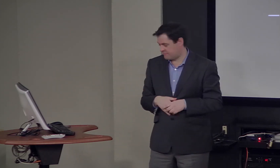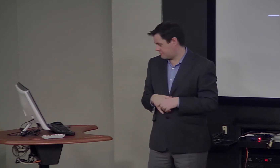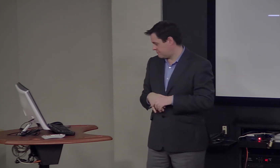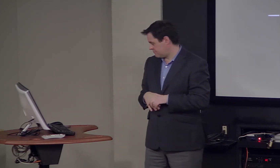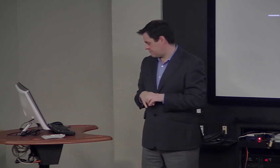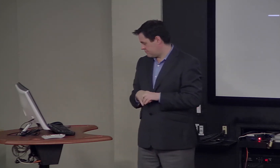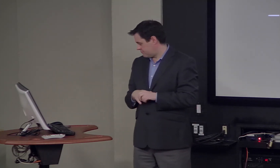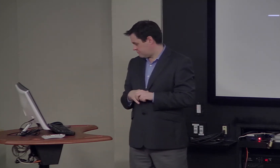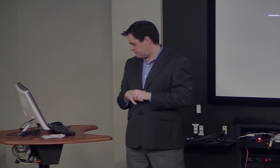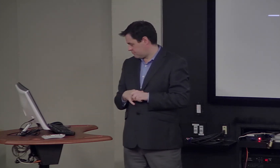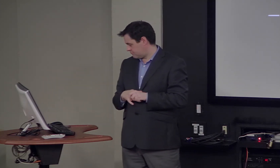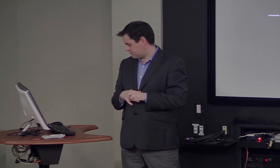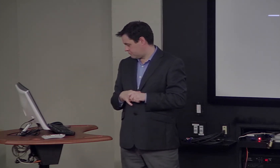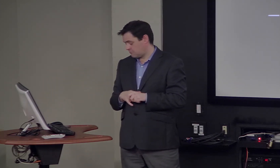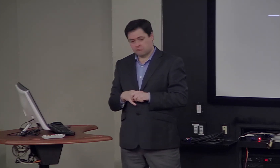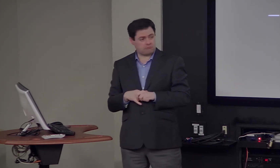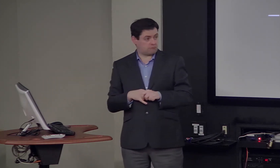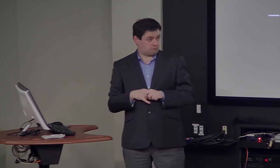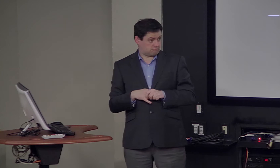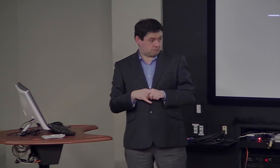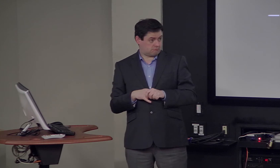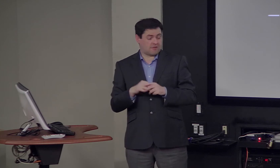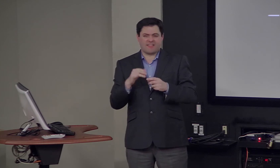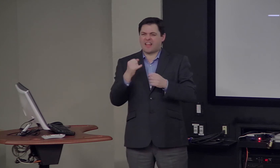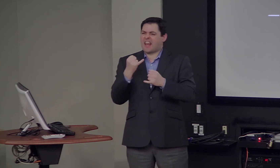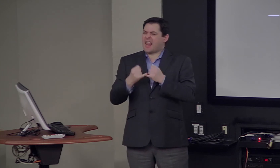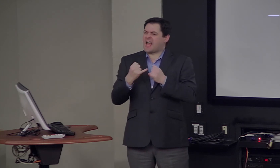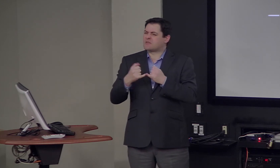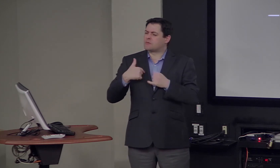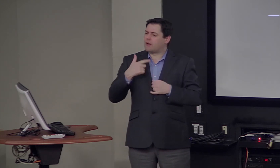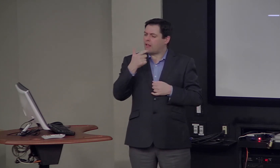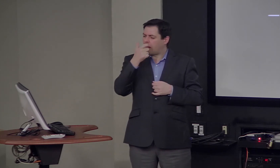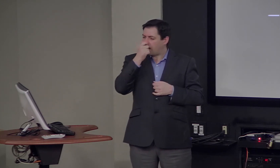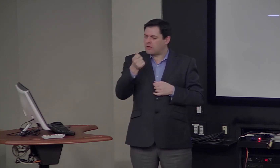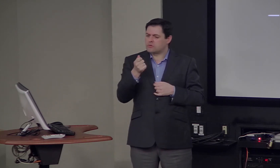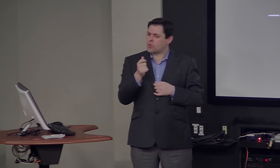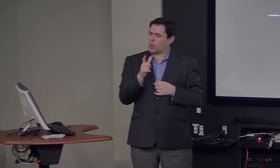be a better interpreter. So English skills alone does not necessarily make a better interpreter.